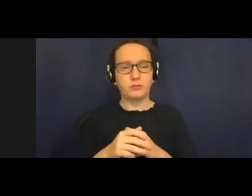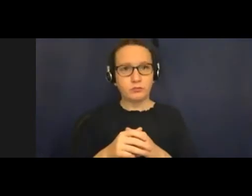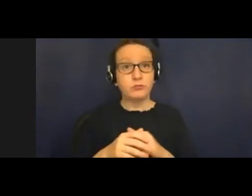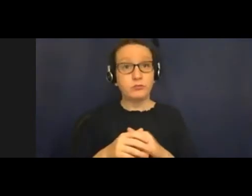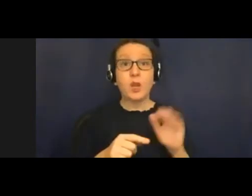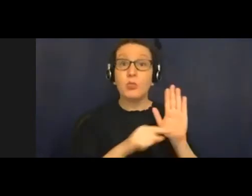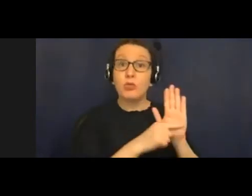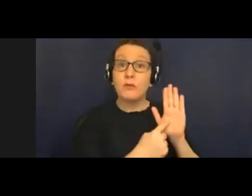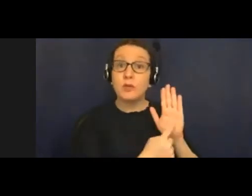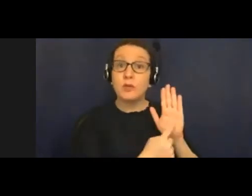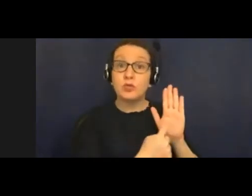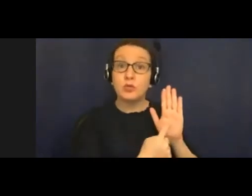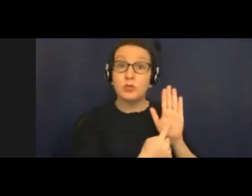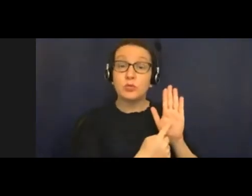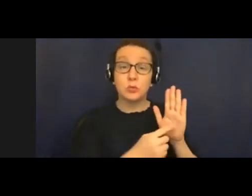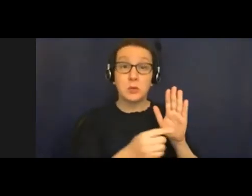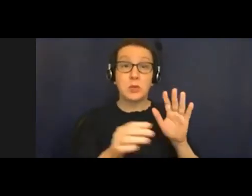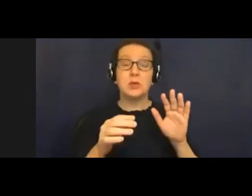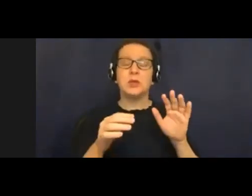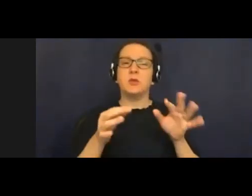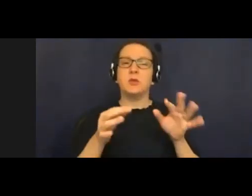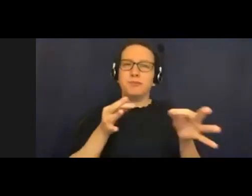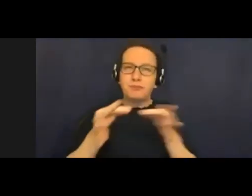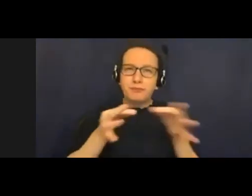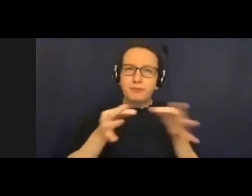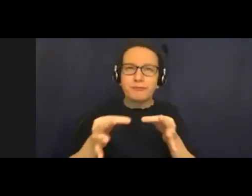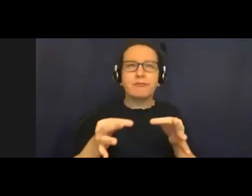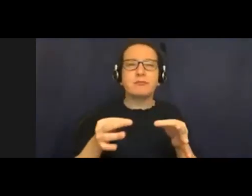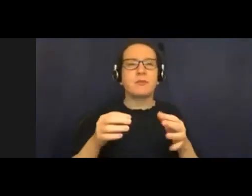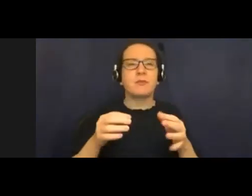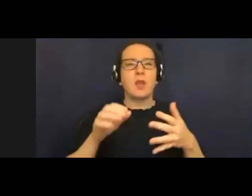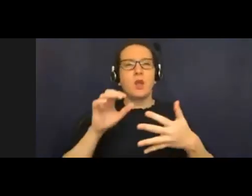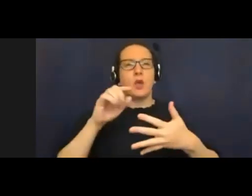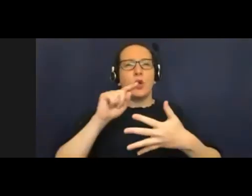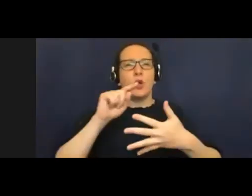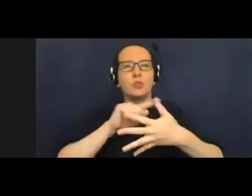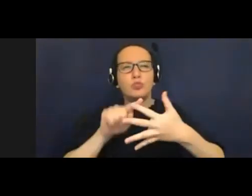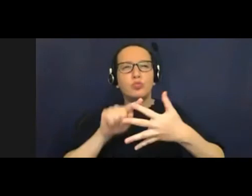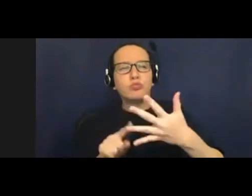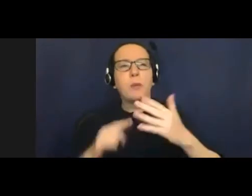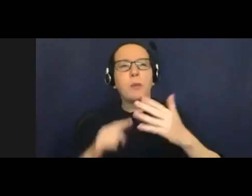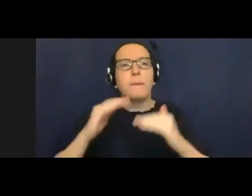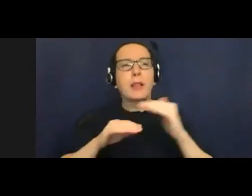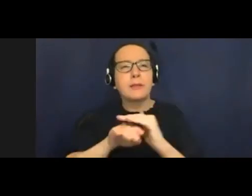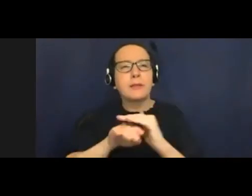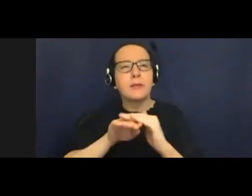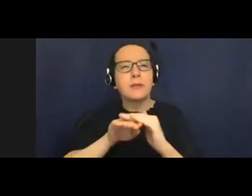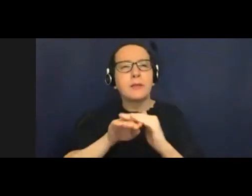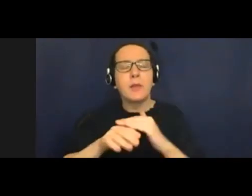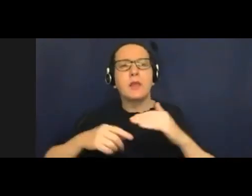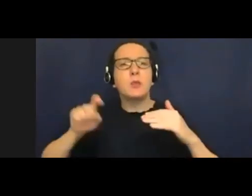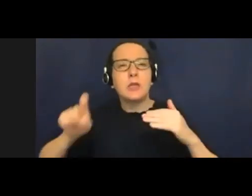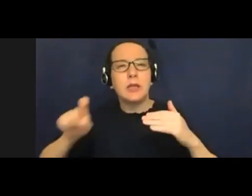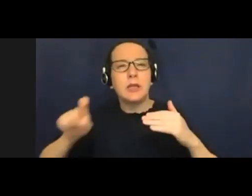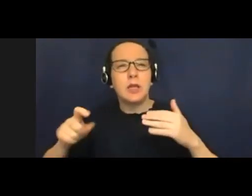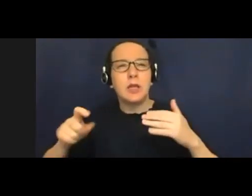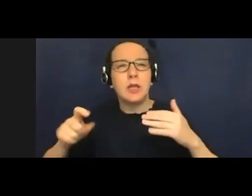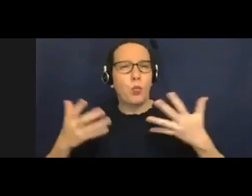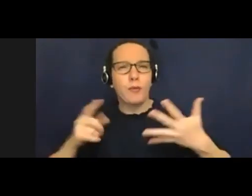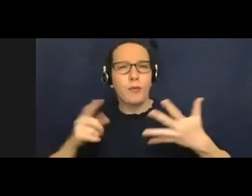clearly defined all criteria of architectural accessibility of polling